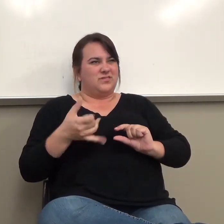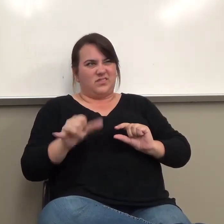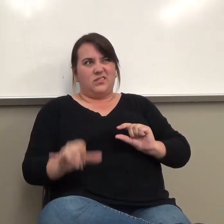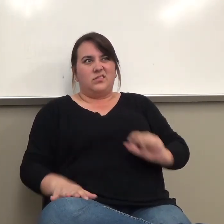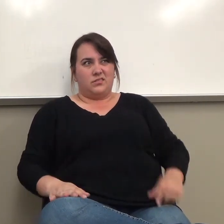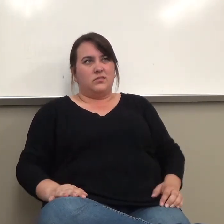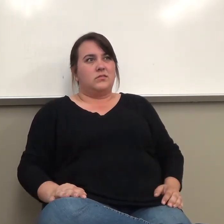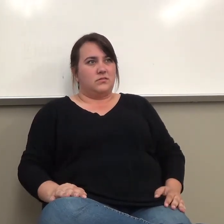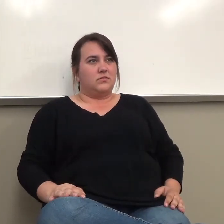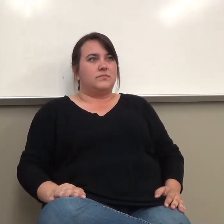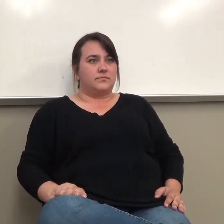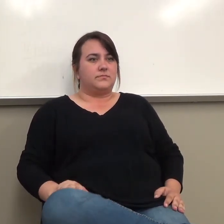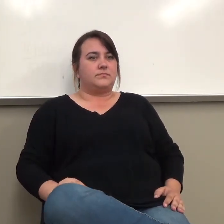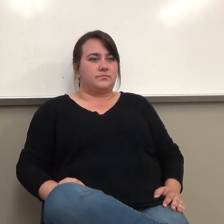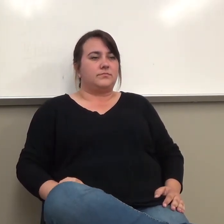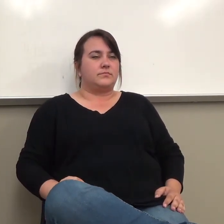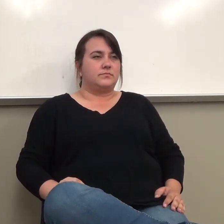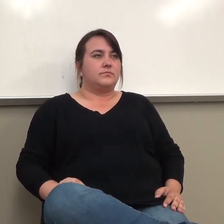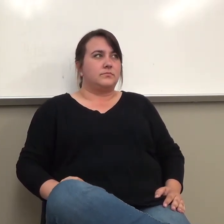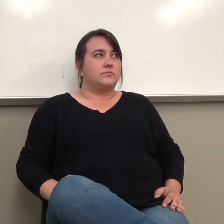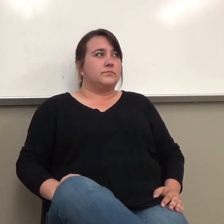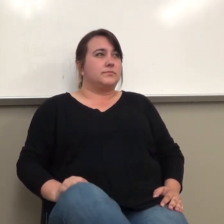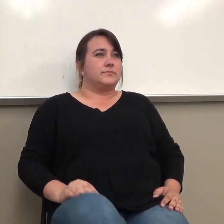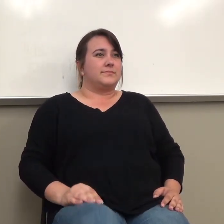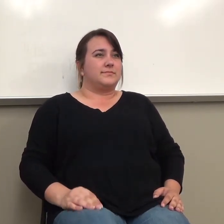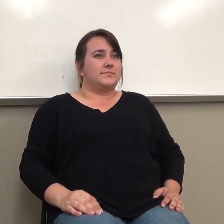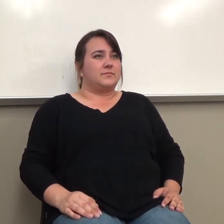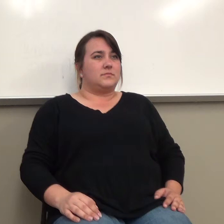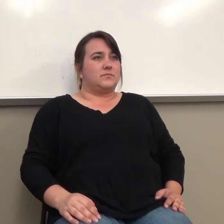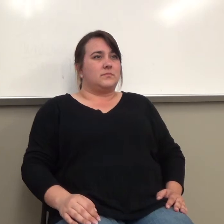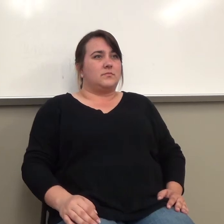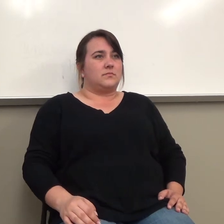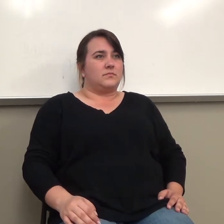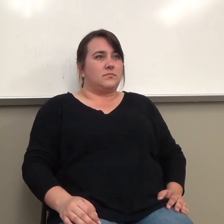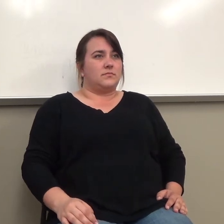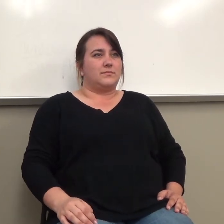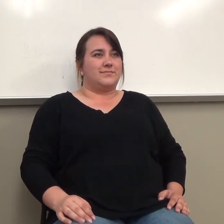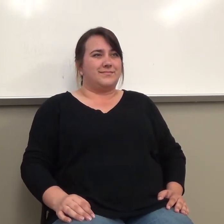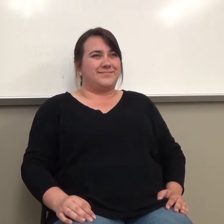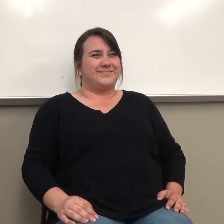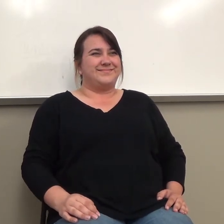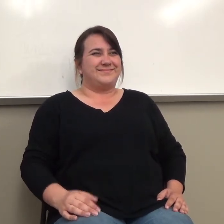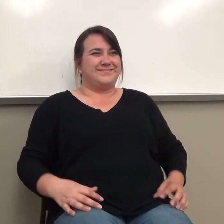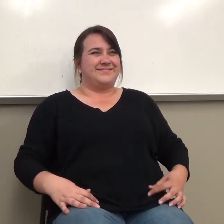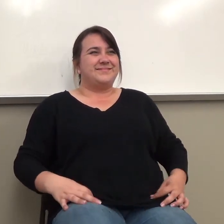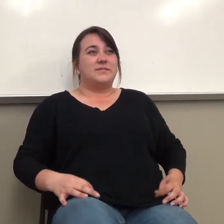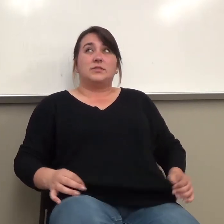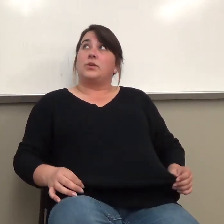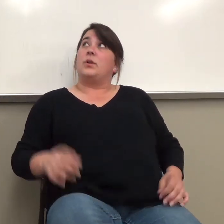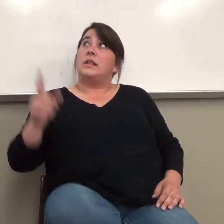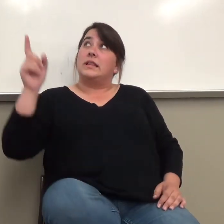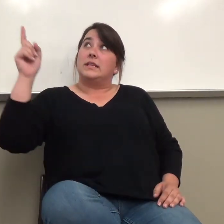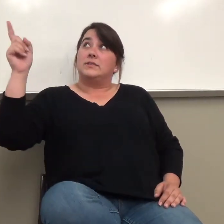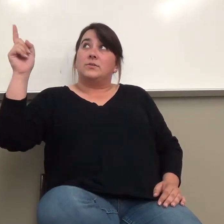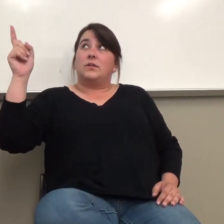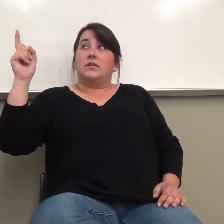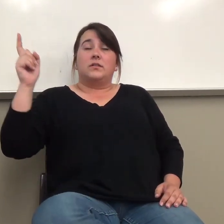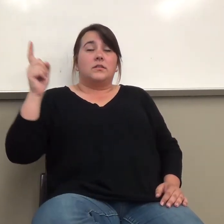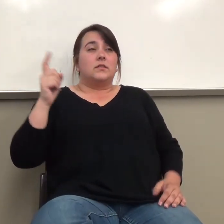on the 300 to 500 word essay. Okay? Now, this was one of the things I